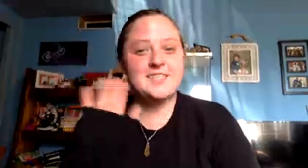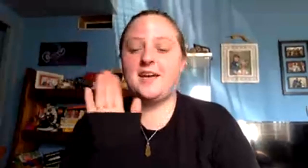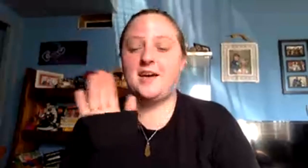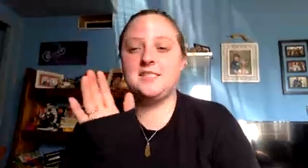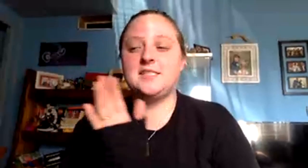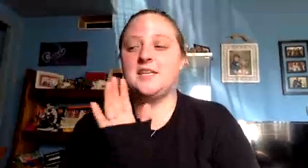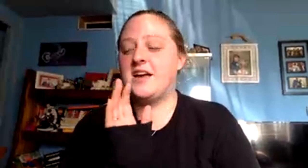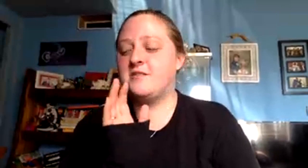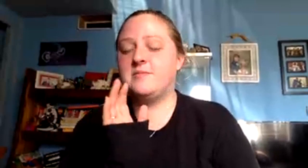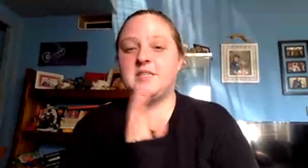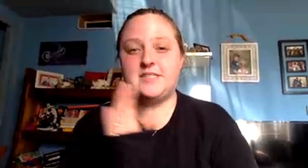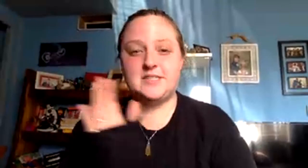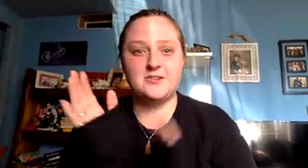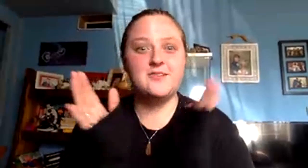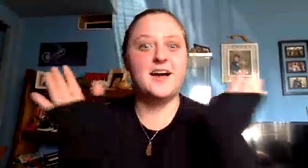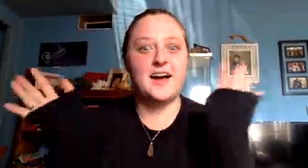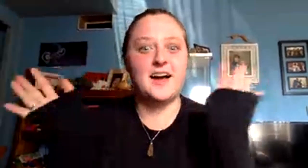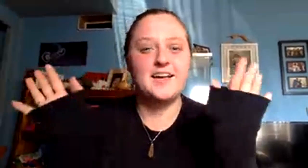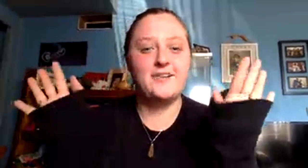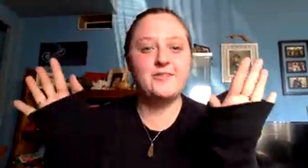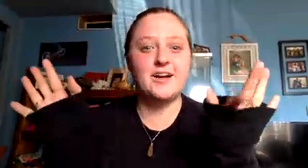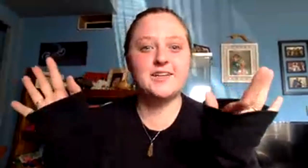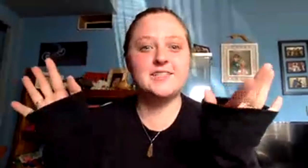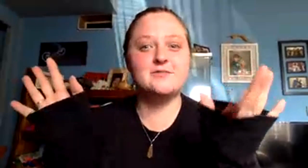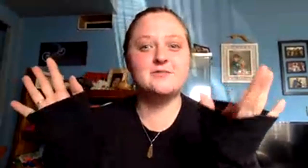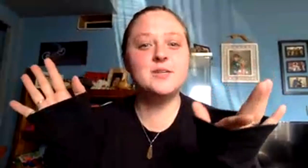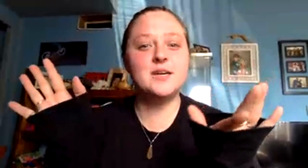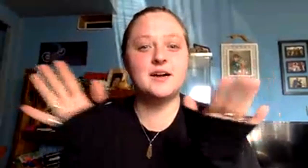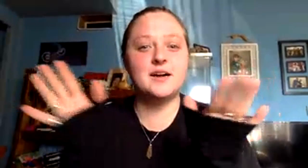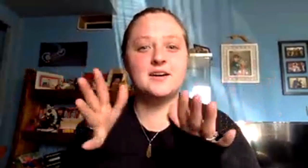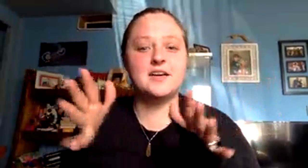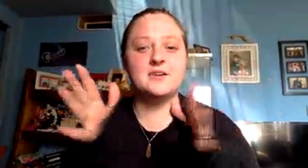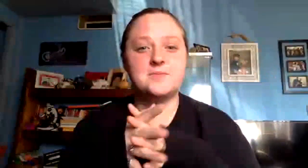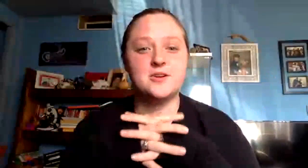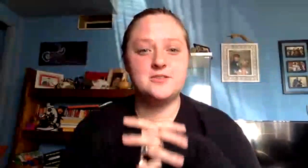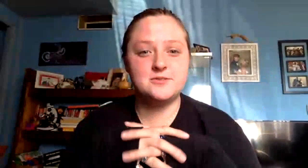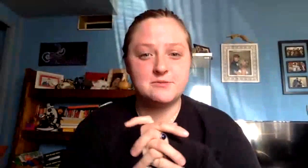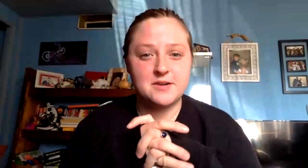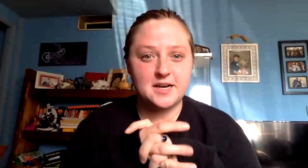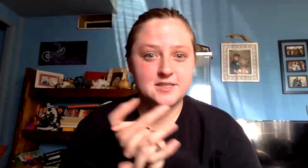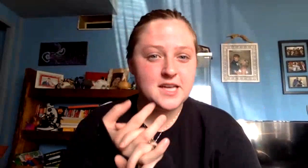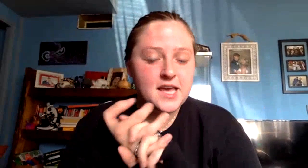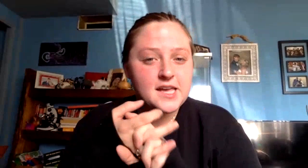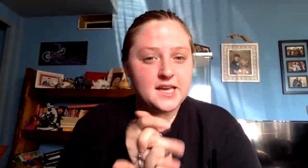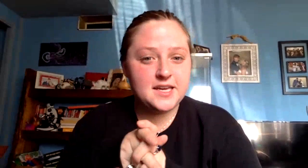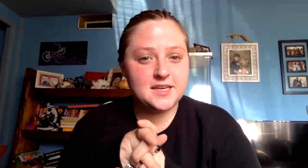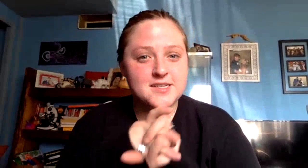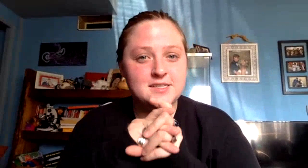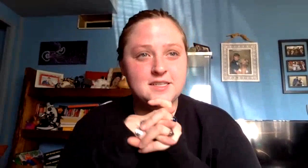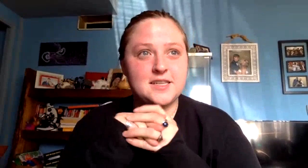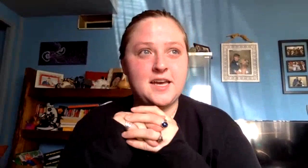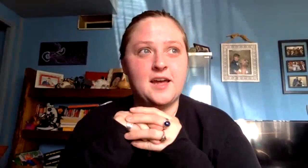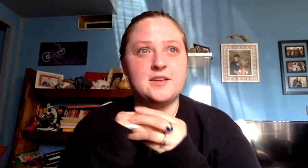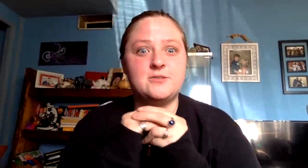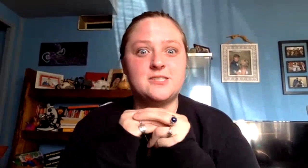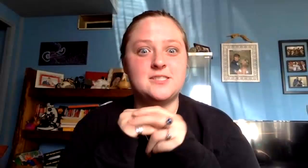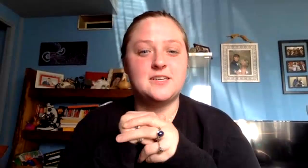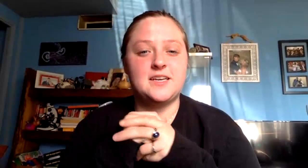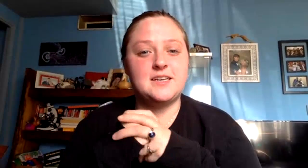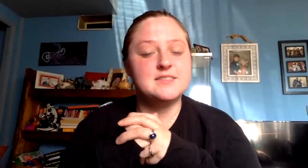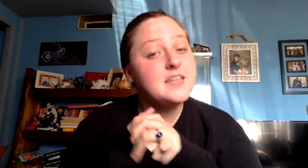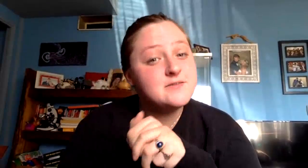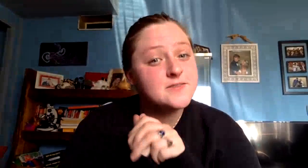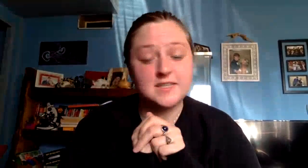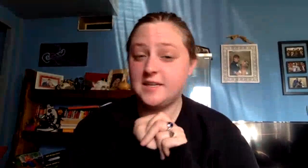Good morning, guys. So hi, how are you? I hope you're all doing well and that you